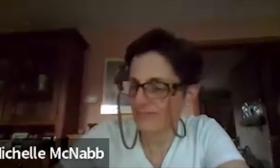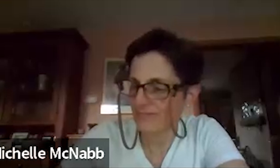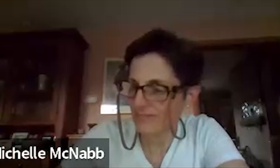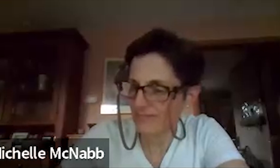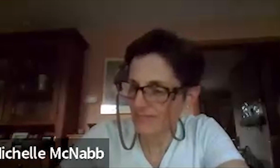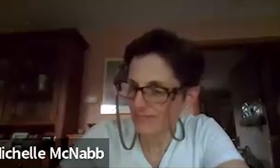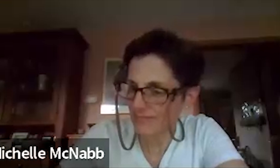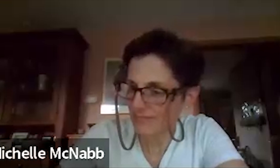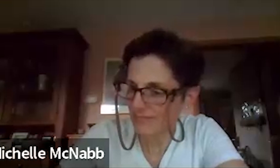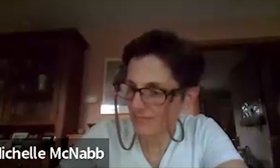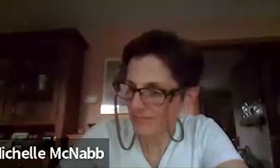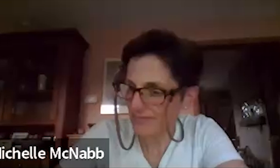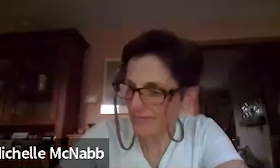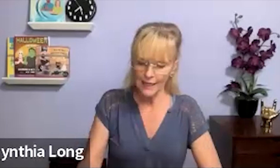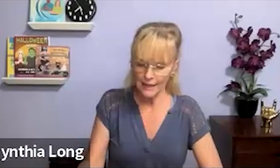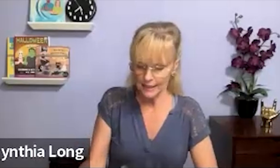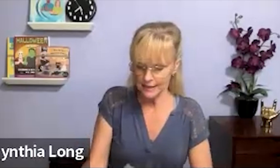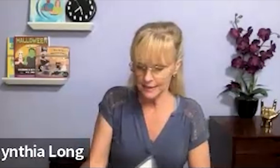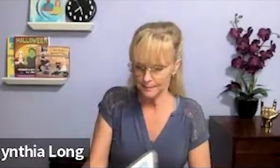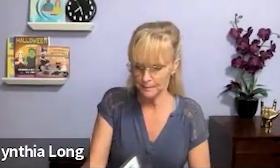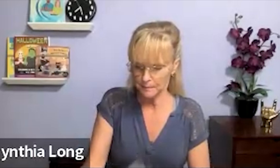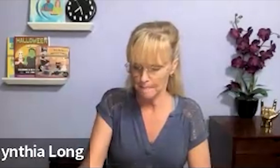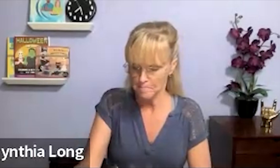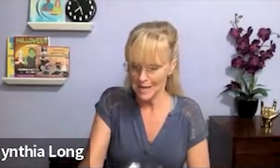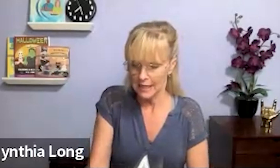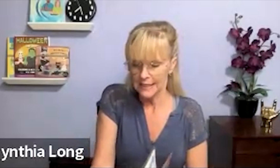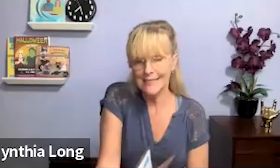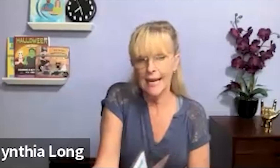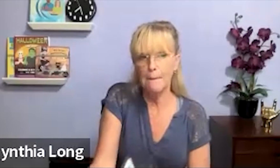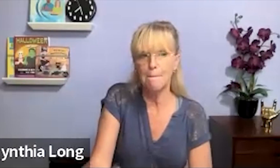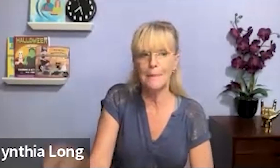And one of the fun things we do is like this. Let's take B,